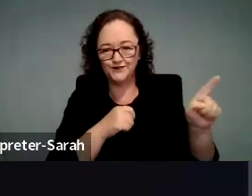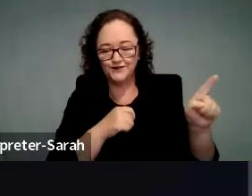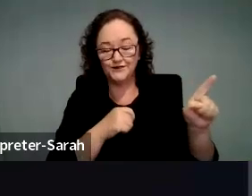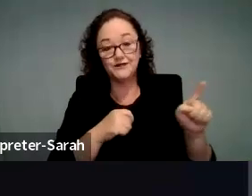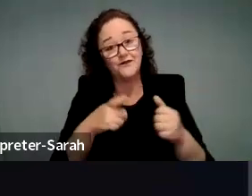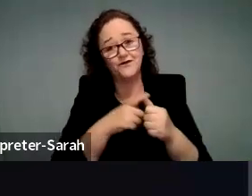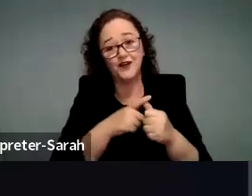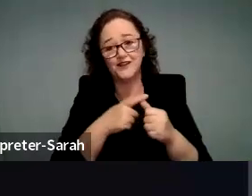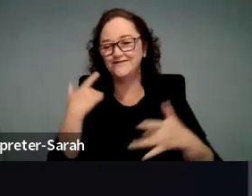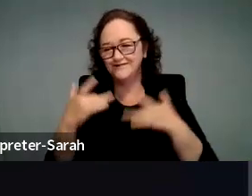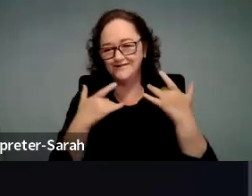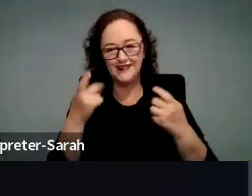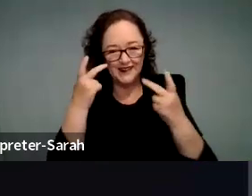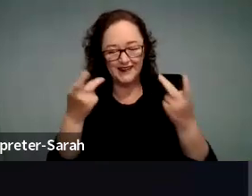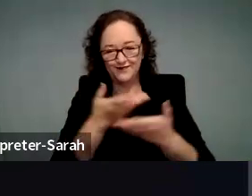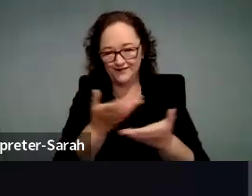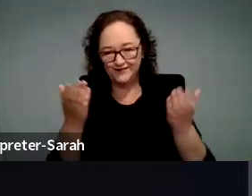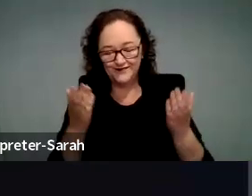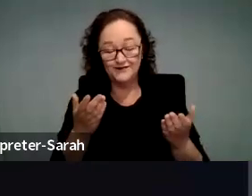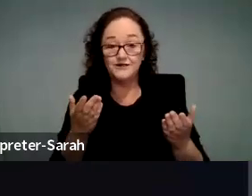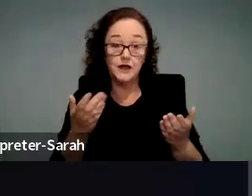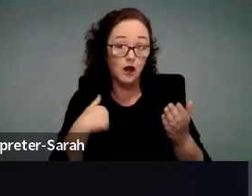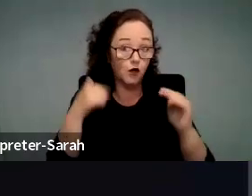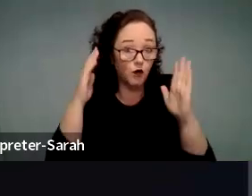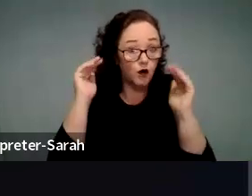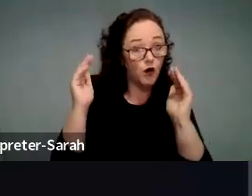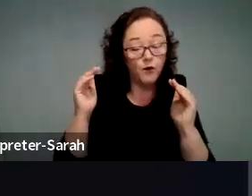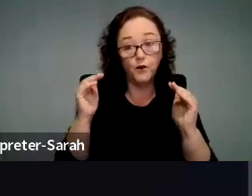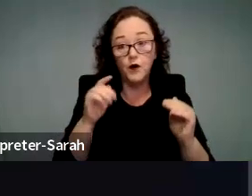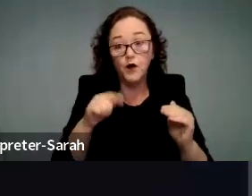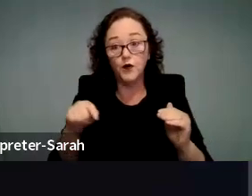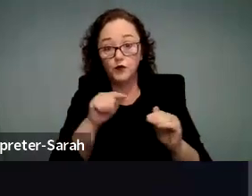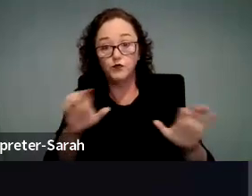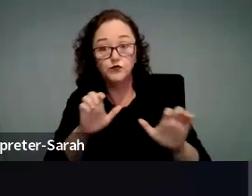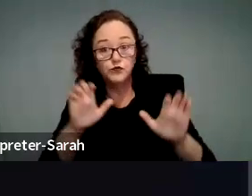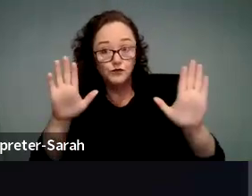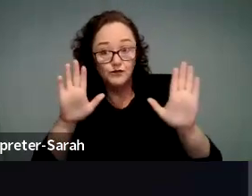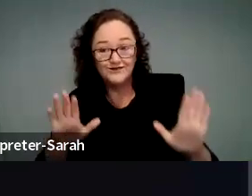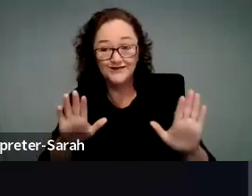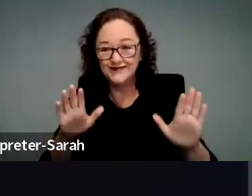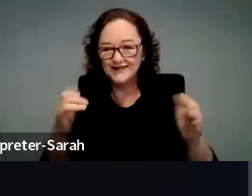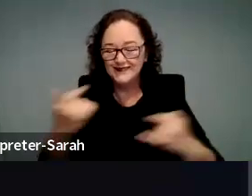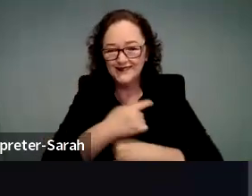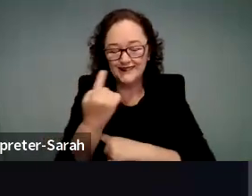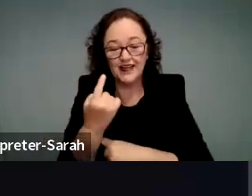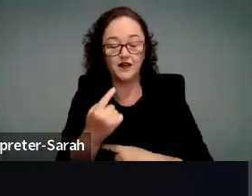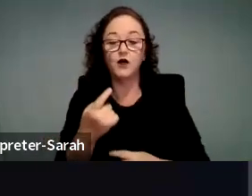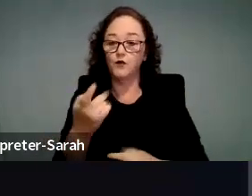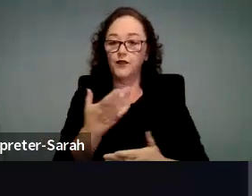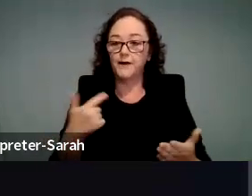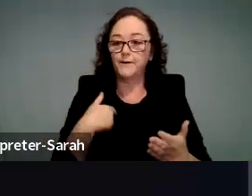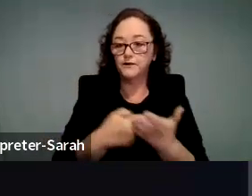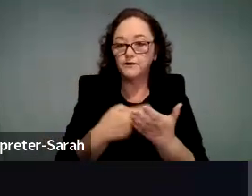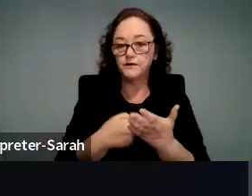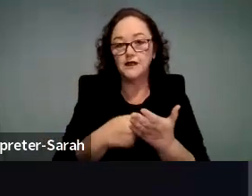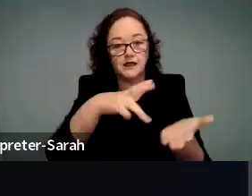great to see everyone. Great to have everyone. And I hope that you are doing wonderfully today. One of the things that I'll be talking about is